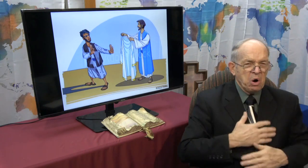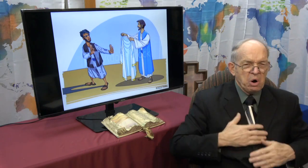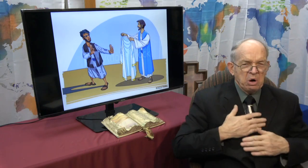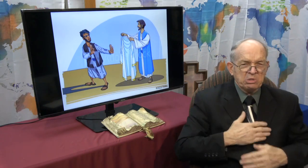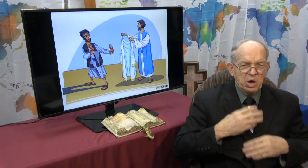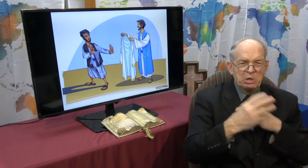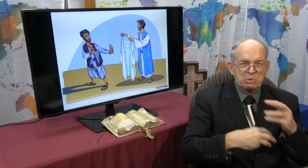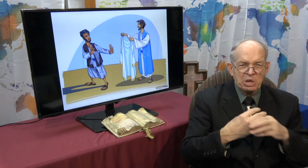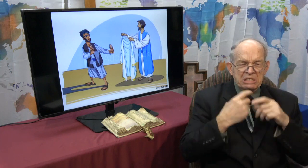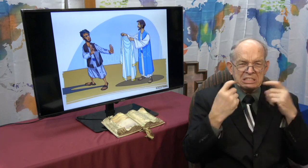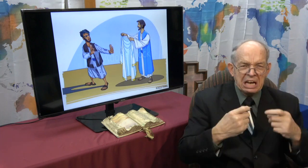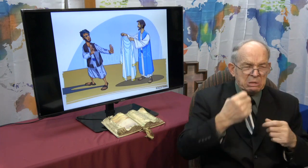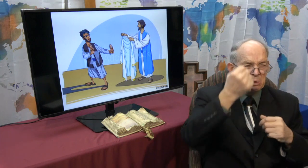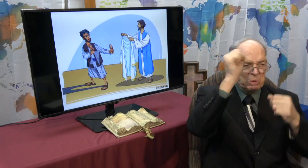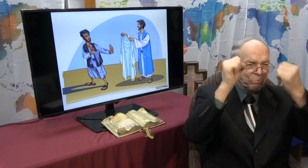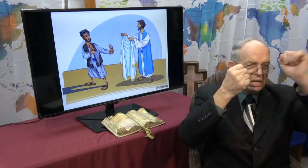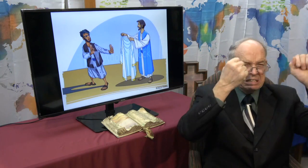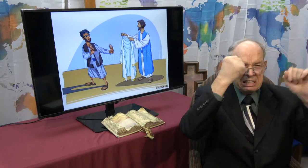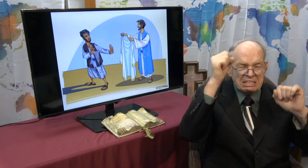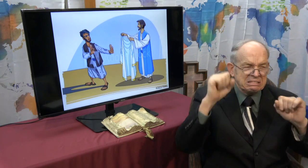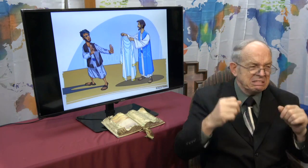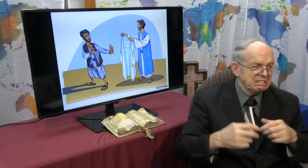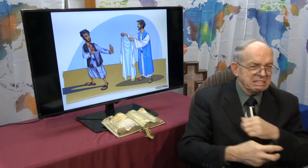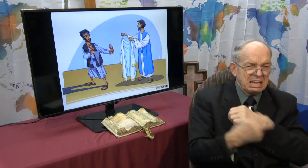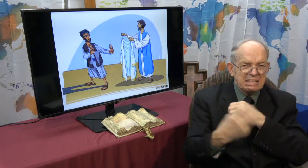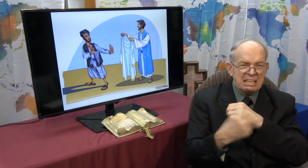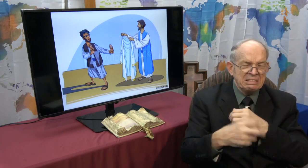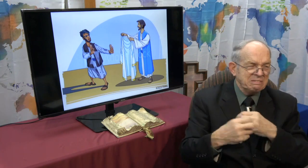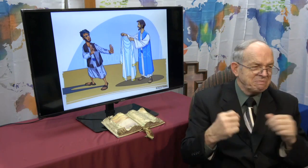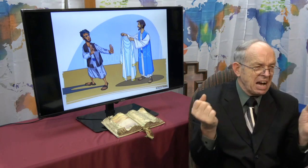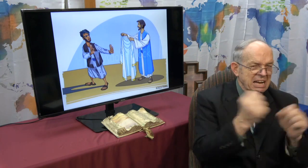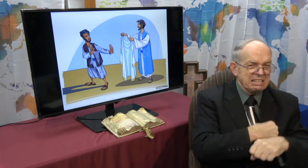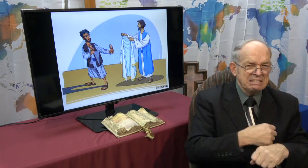Oh, you're still rebelling, cheating, by